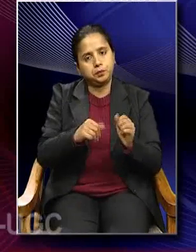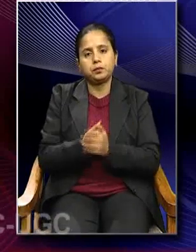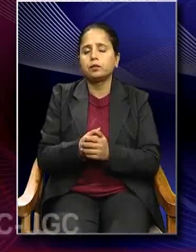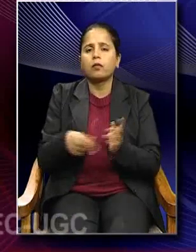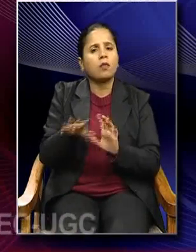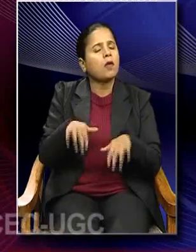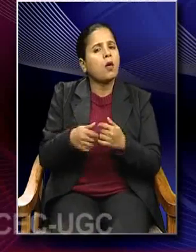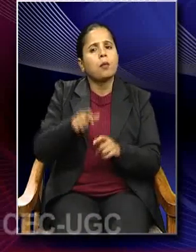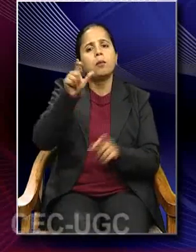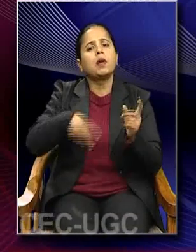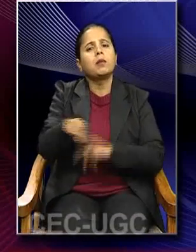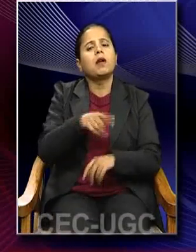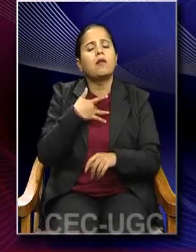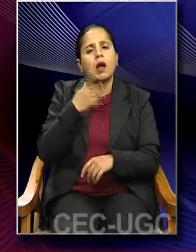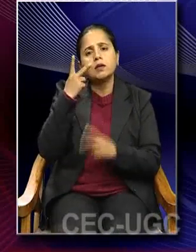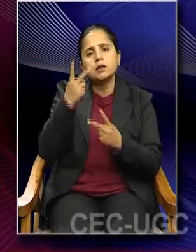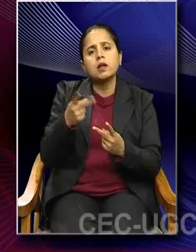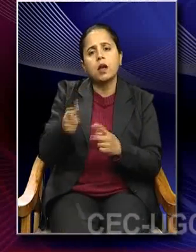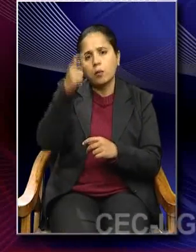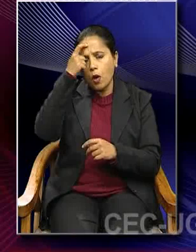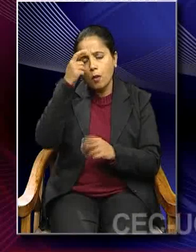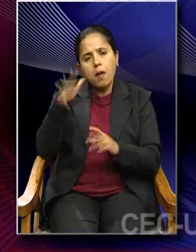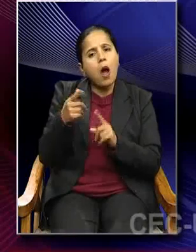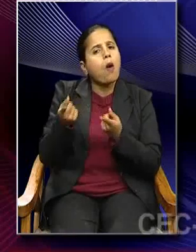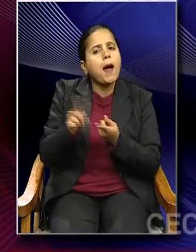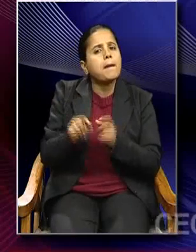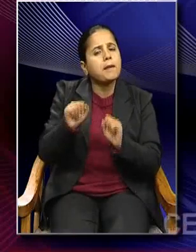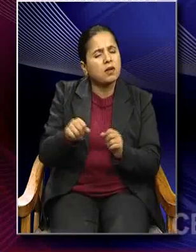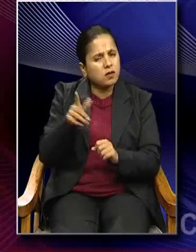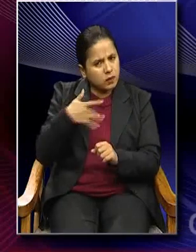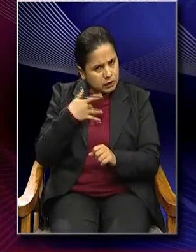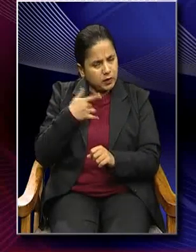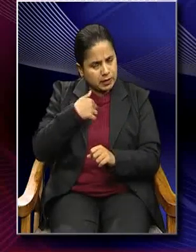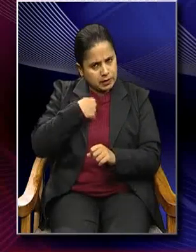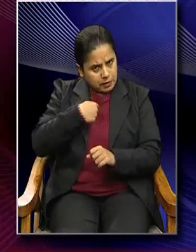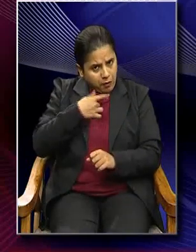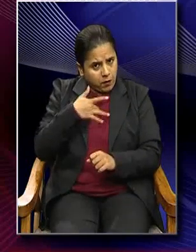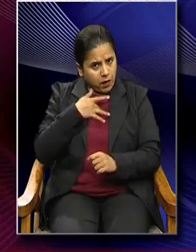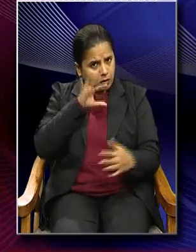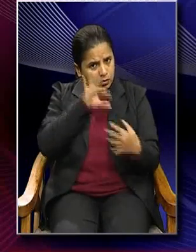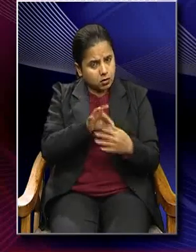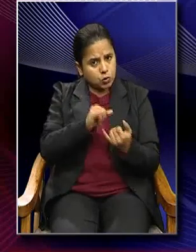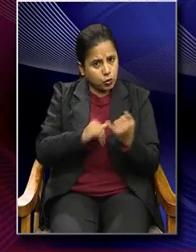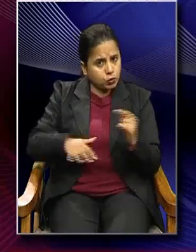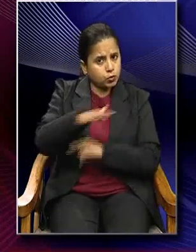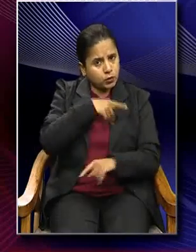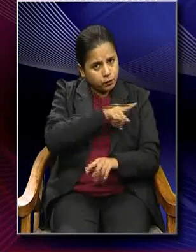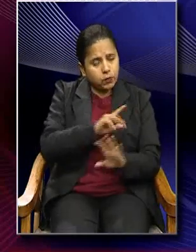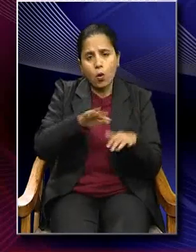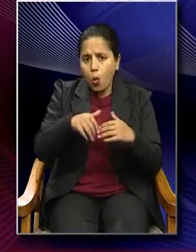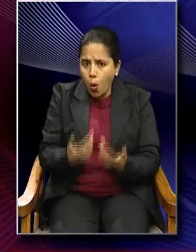do individuals make sense of these problems? Do they connect themselves to the society or do